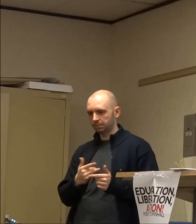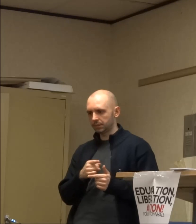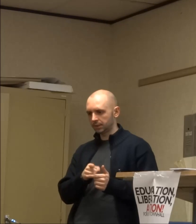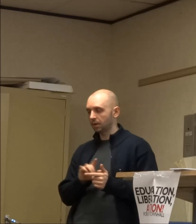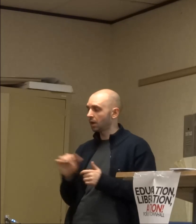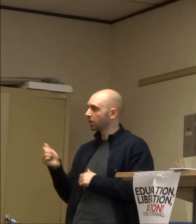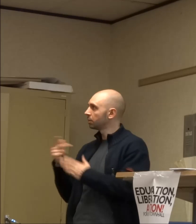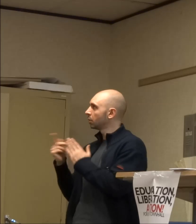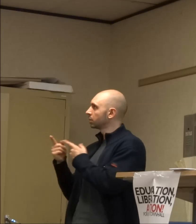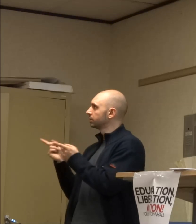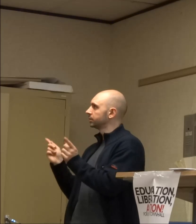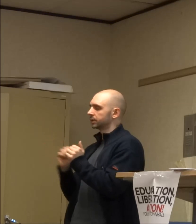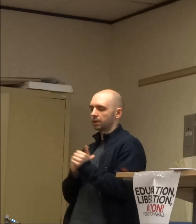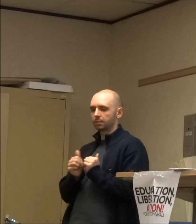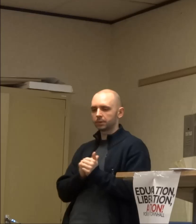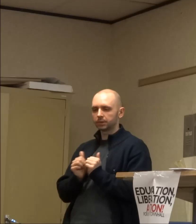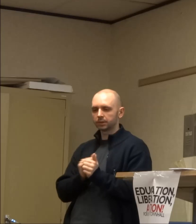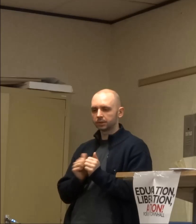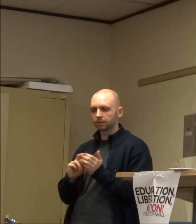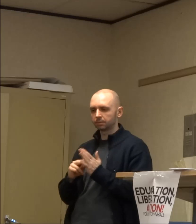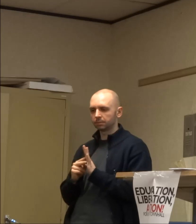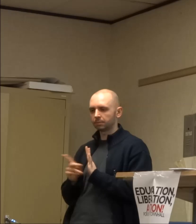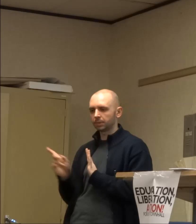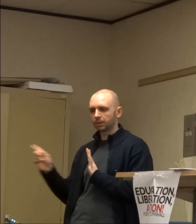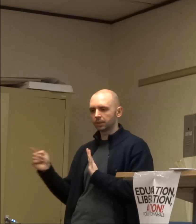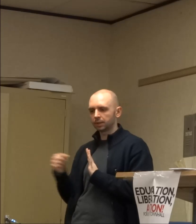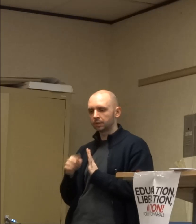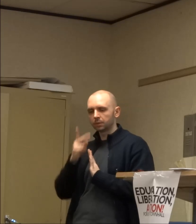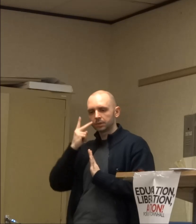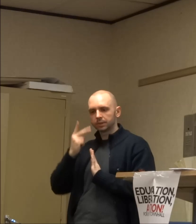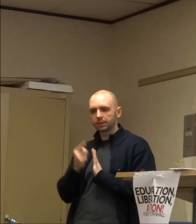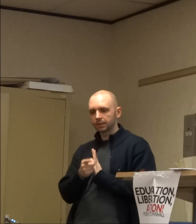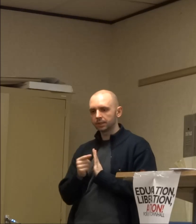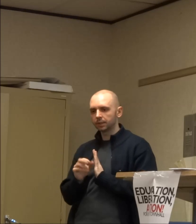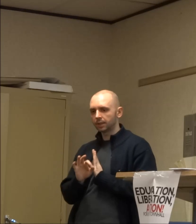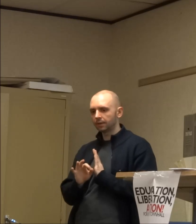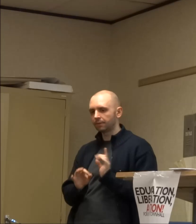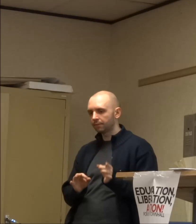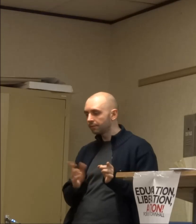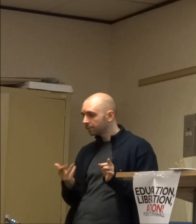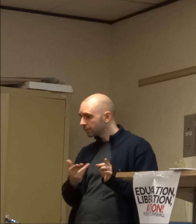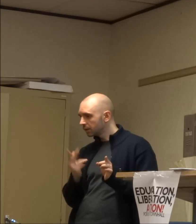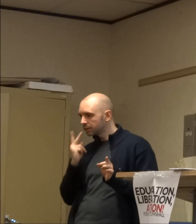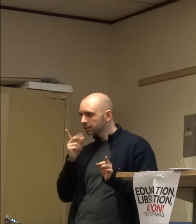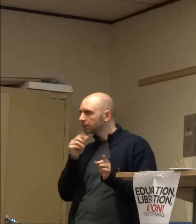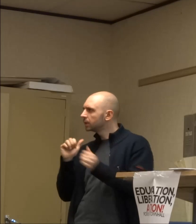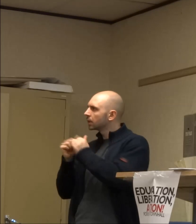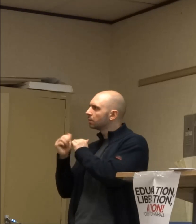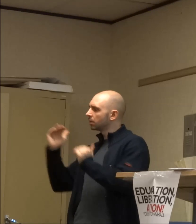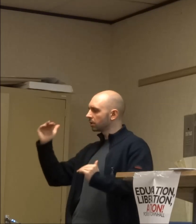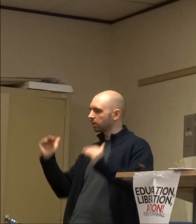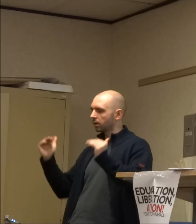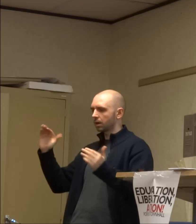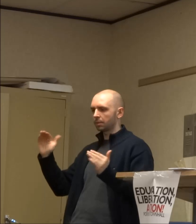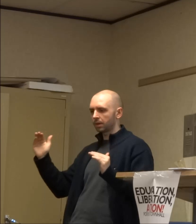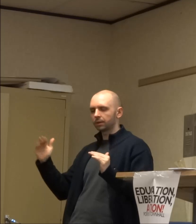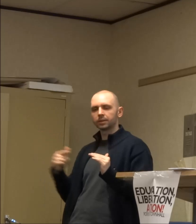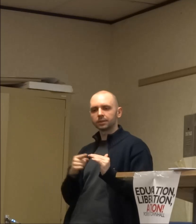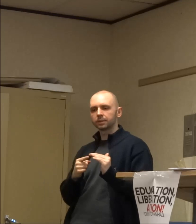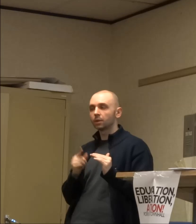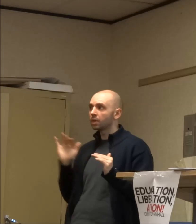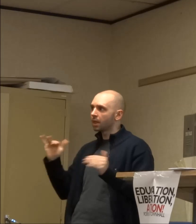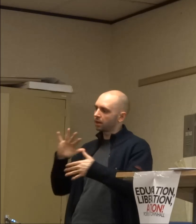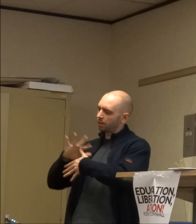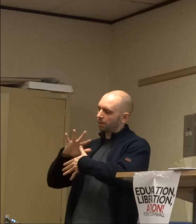go into showing the value of the program and constantly demonstrating its legitimacy instead of emphasizing student support. With the